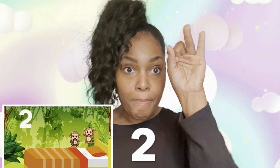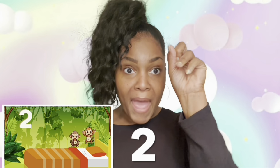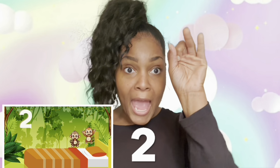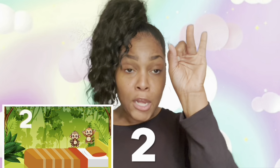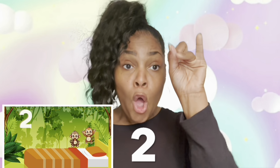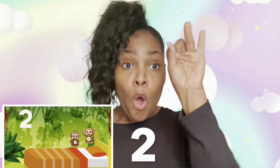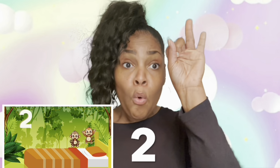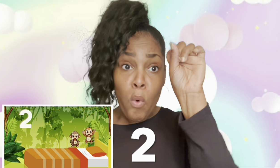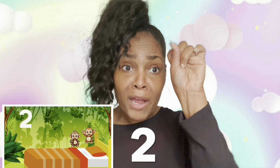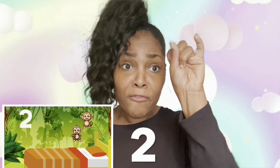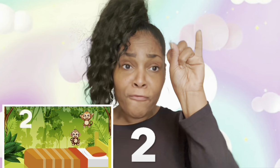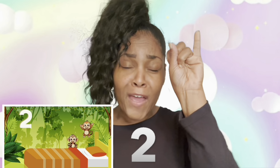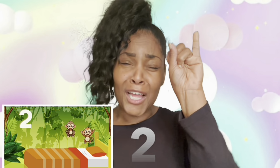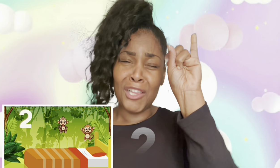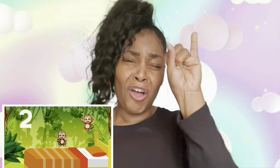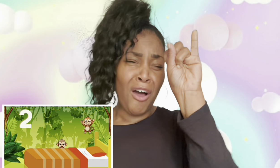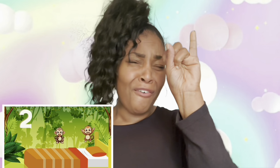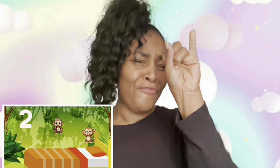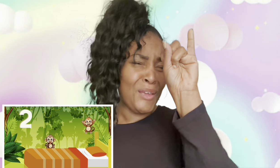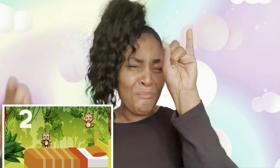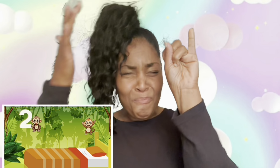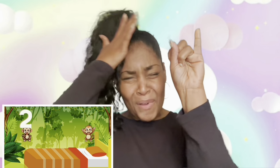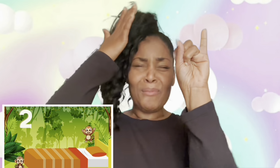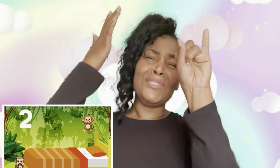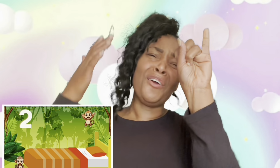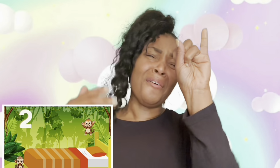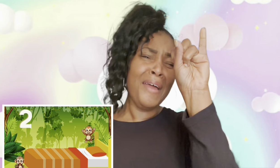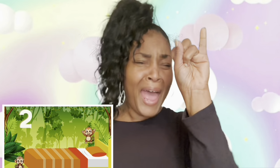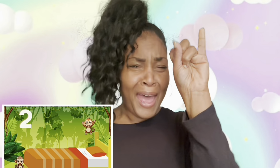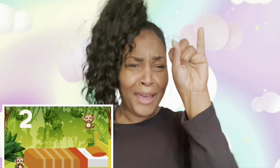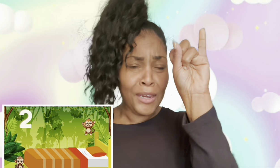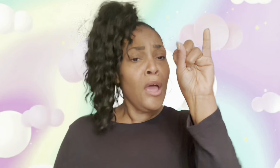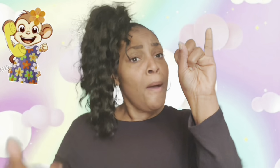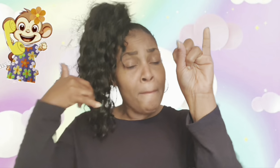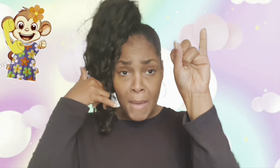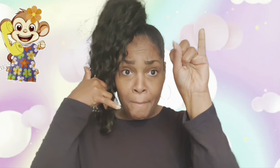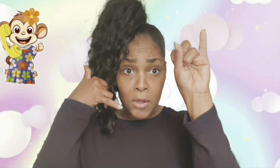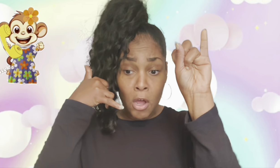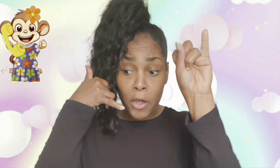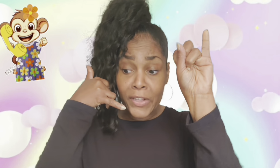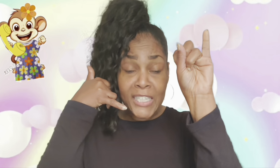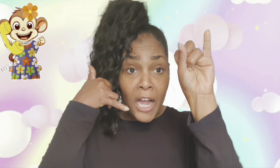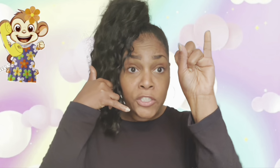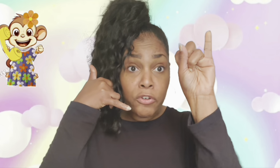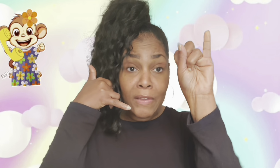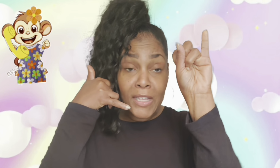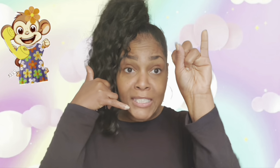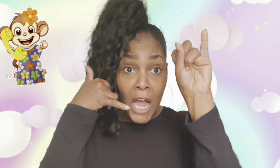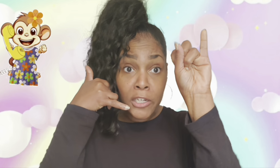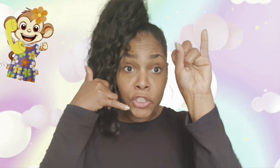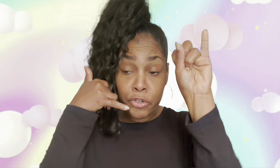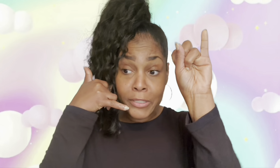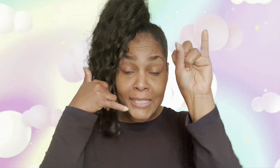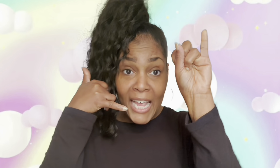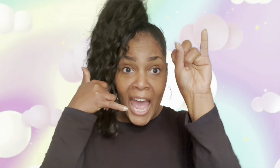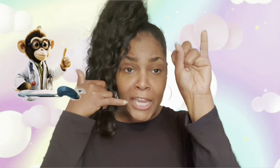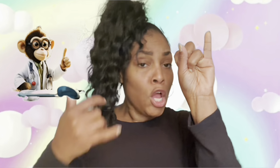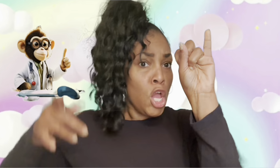on the bed. One fell off and bumped her head. Mama called the doctor and the